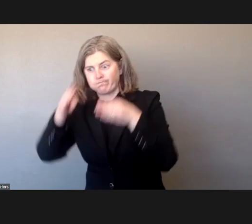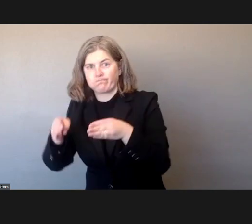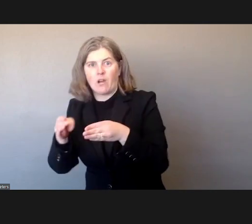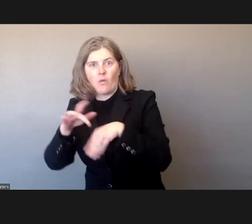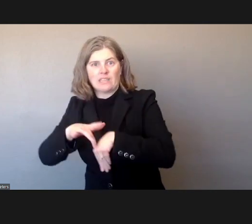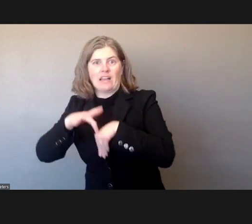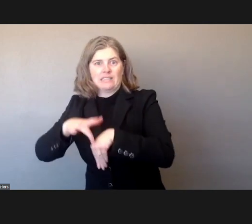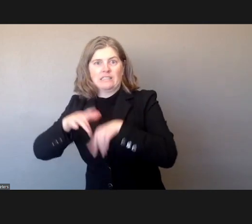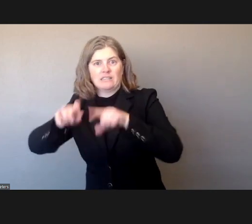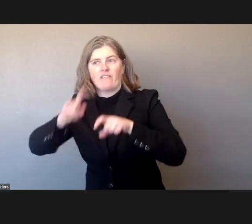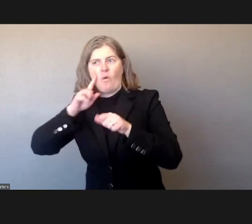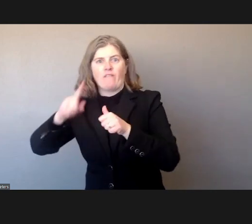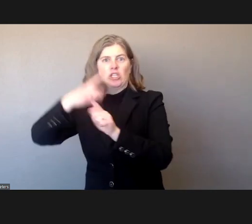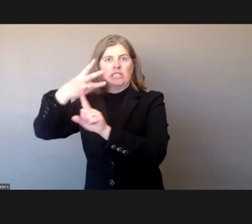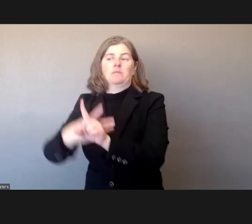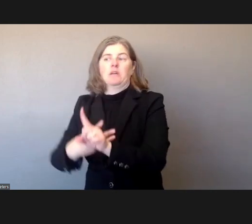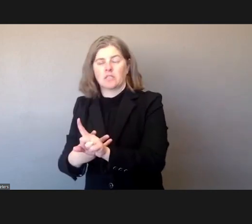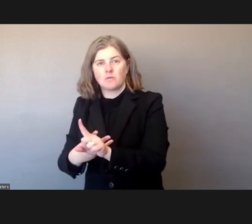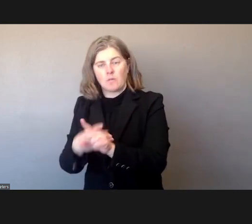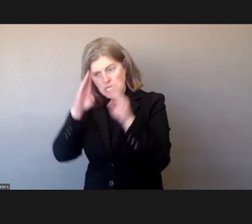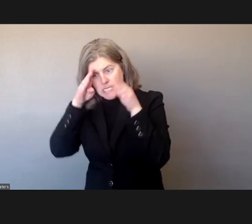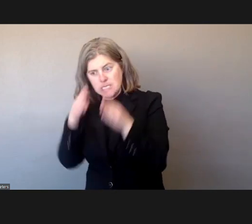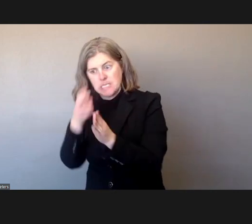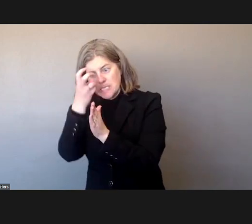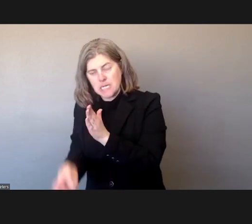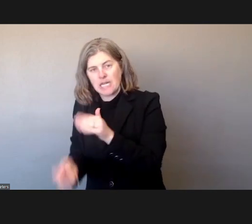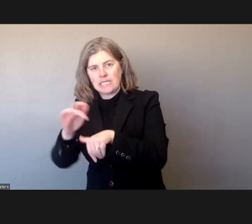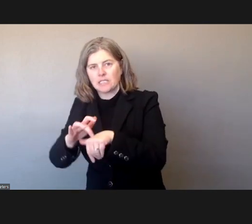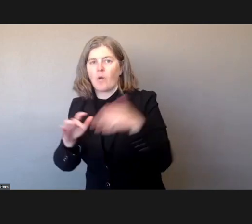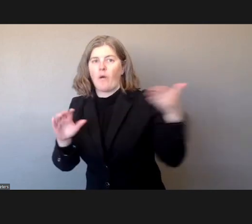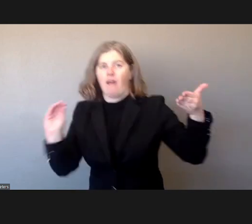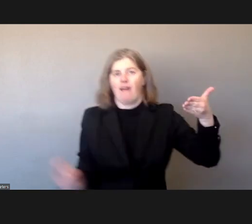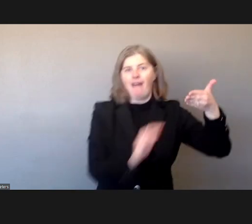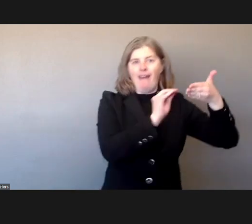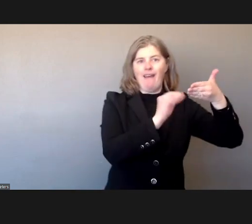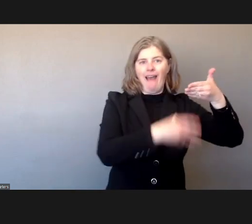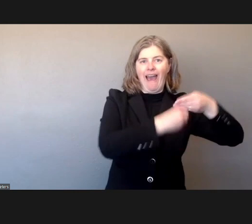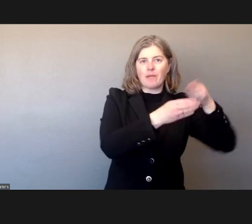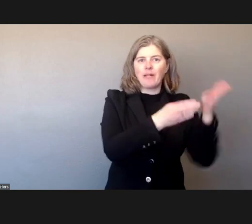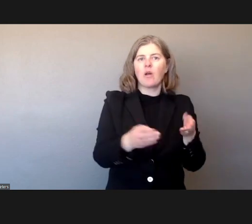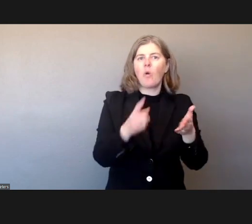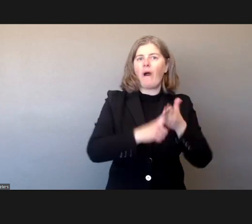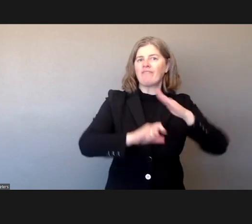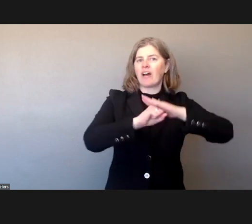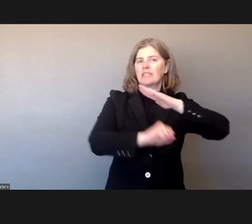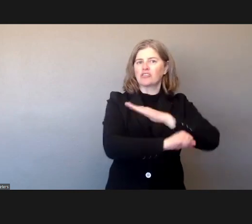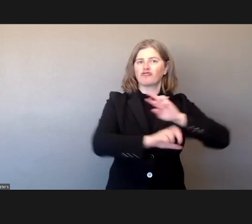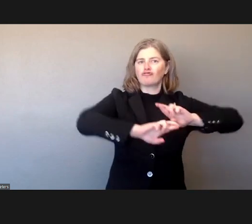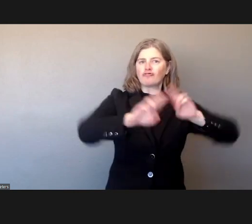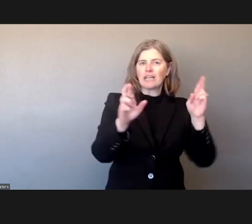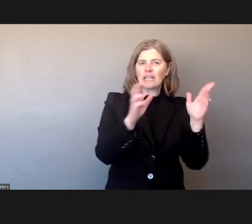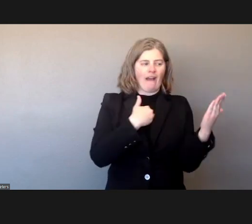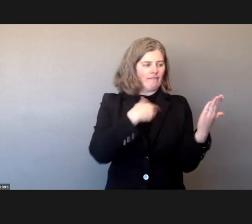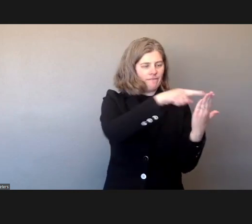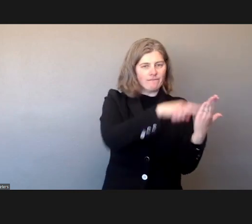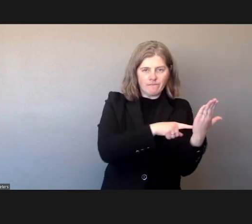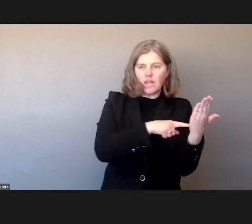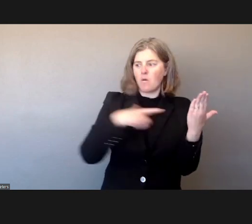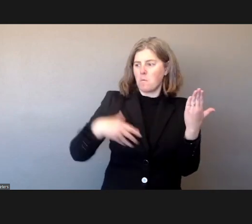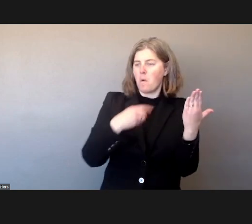job, for the first 6 months of the pandemic. So we want to build on the foundation we already had. It served us very,